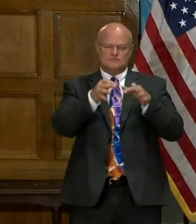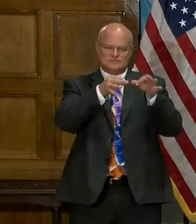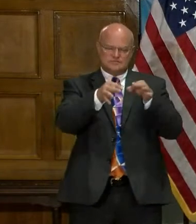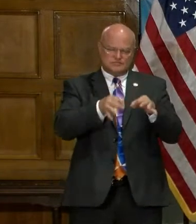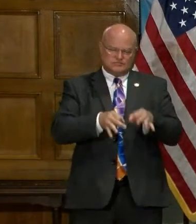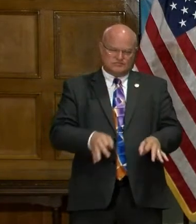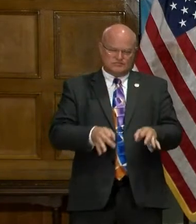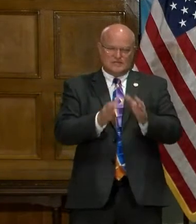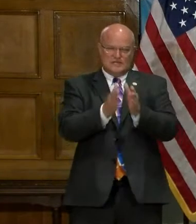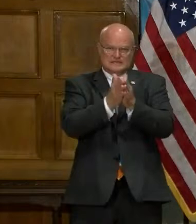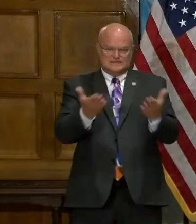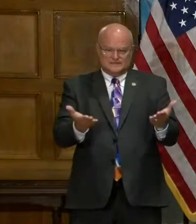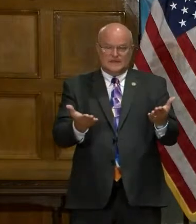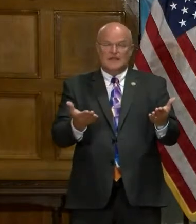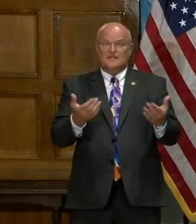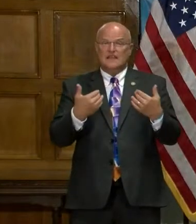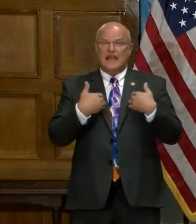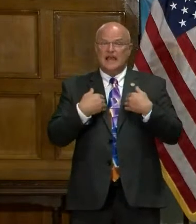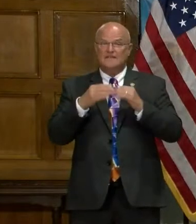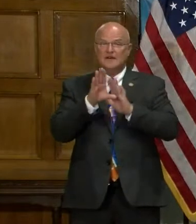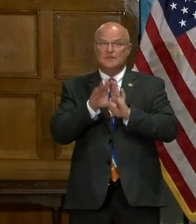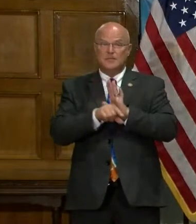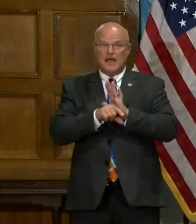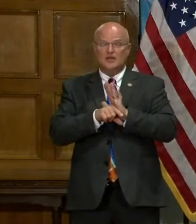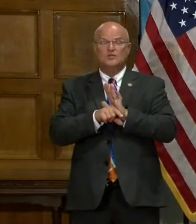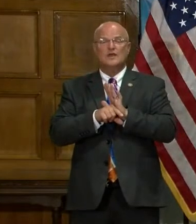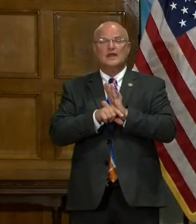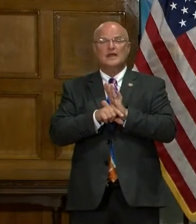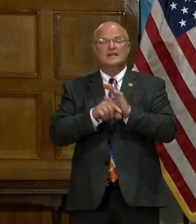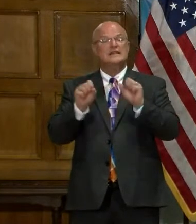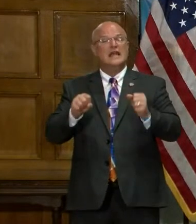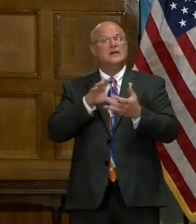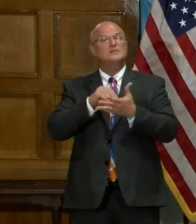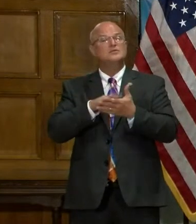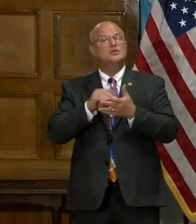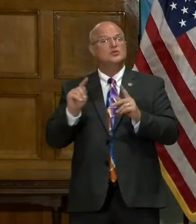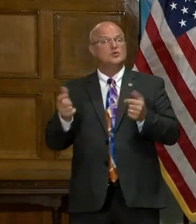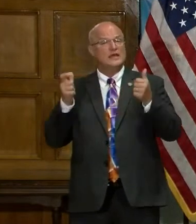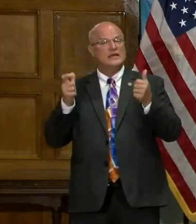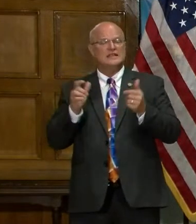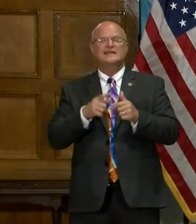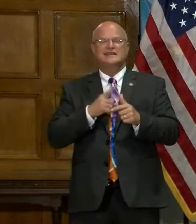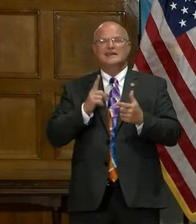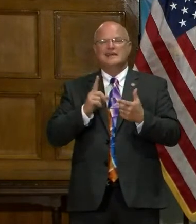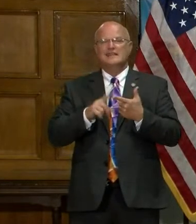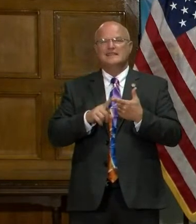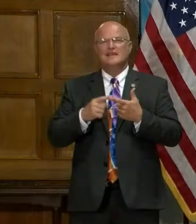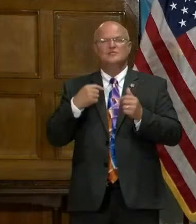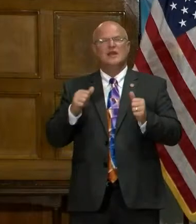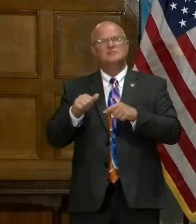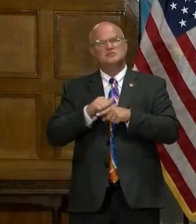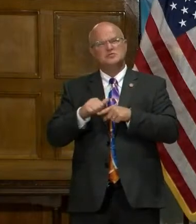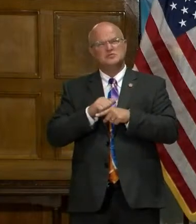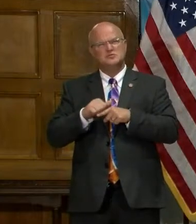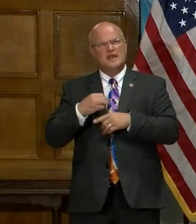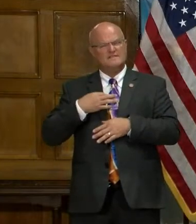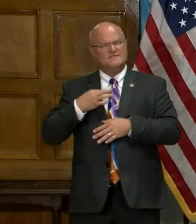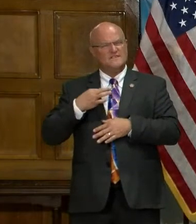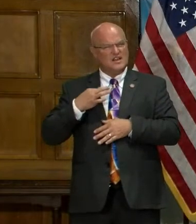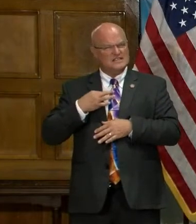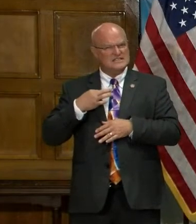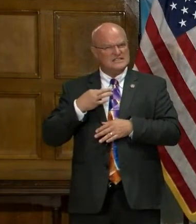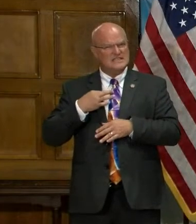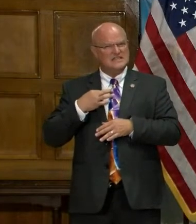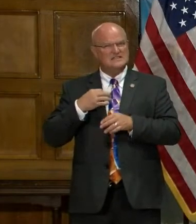so if they have a background and are able to learn quickly, then we've been able to train